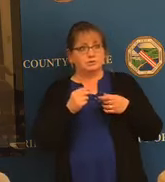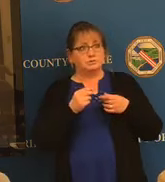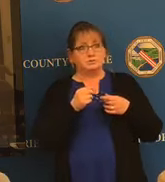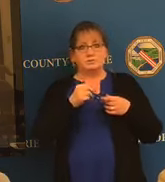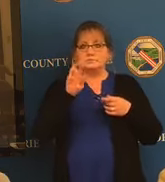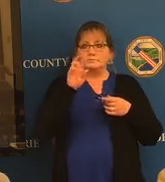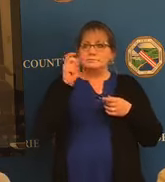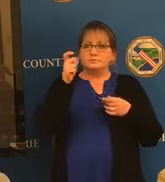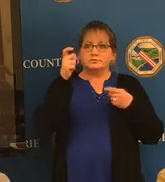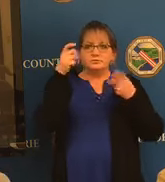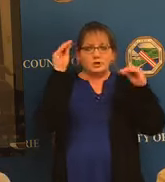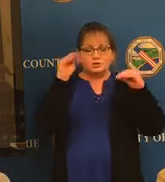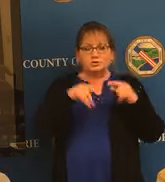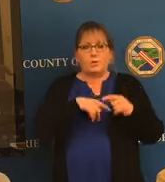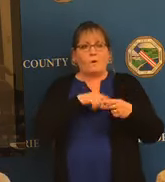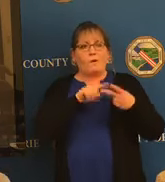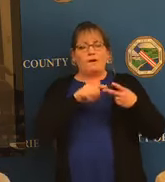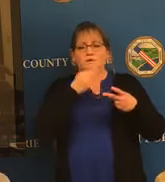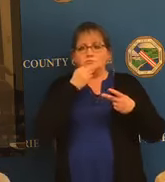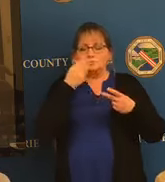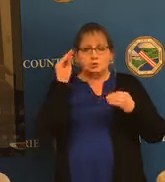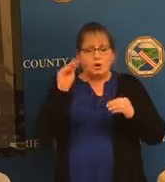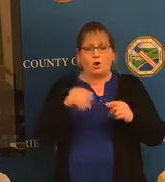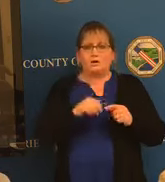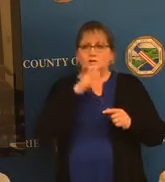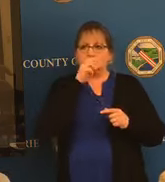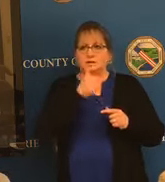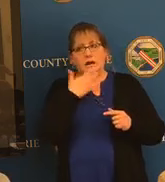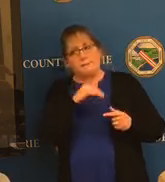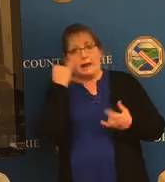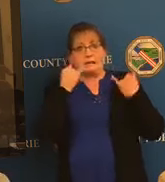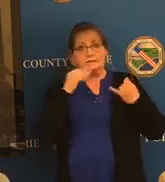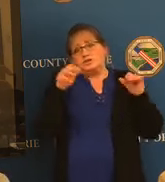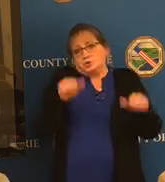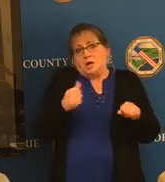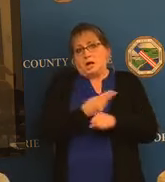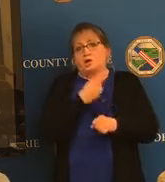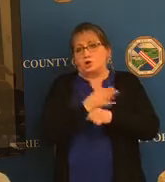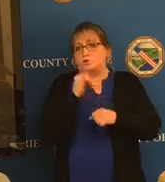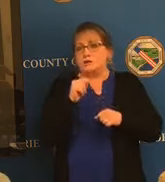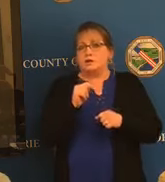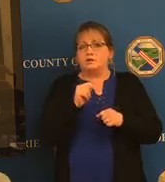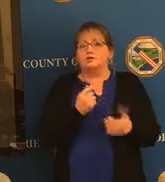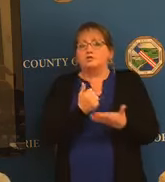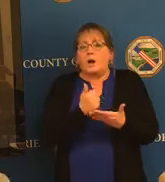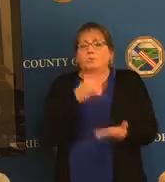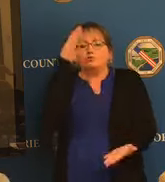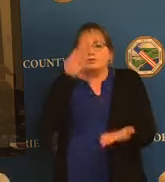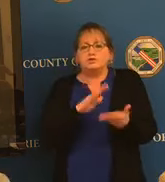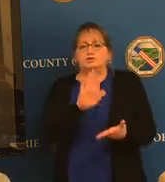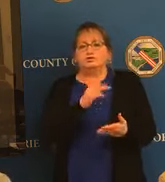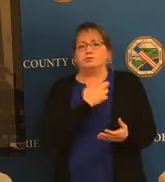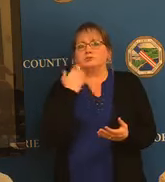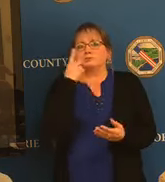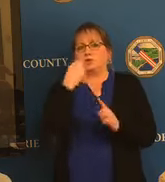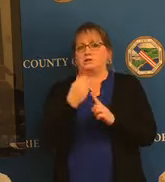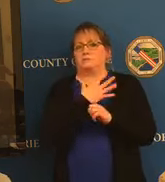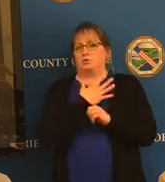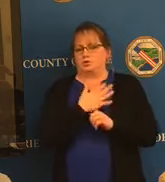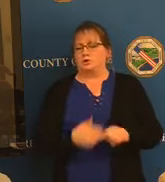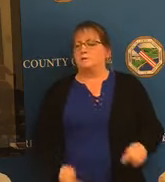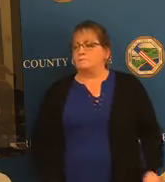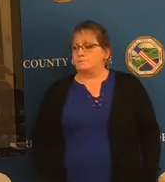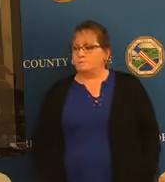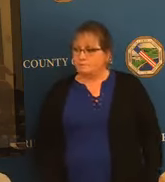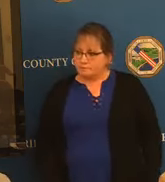drugstore, it's not a bad idea to wear it. Again, to help reduce the risk of exposure. Okay,